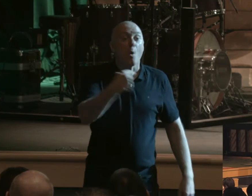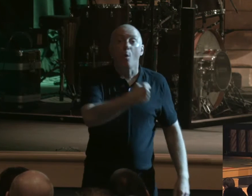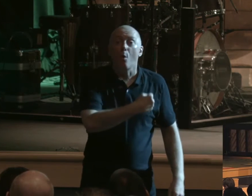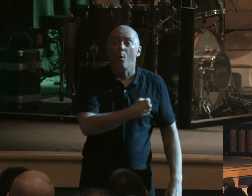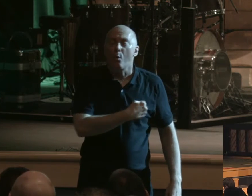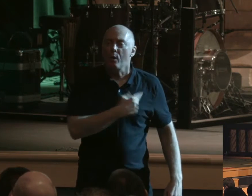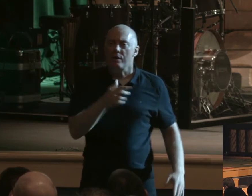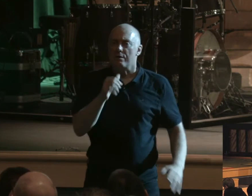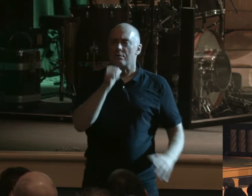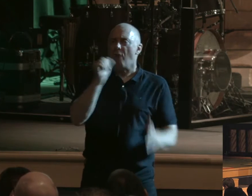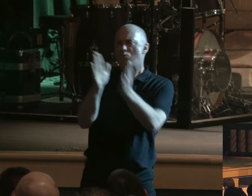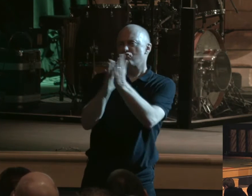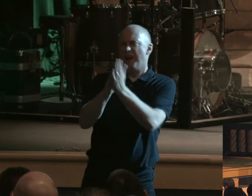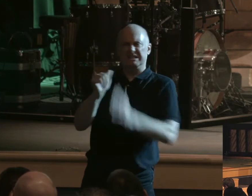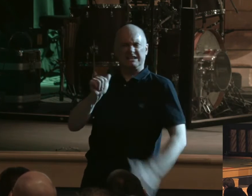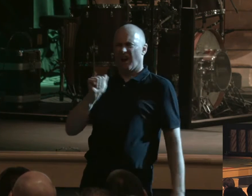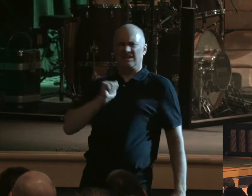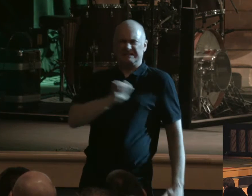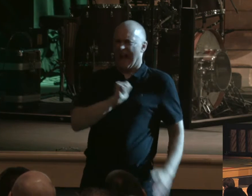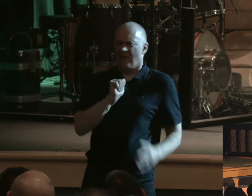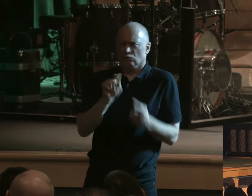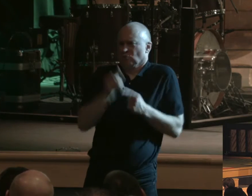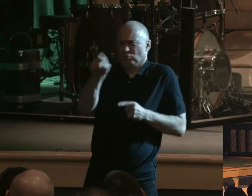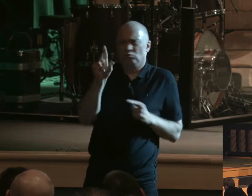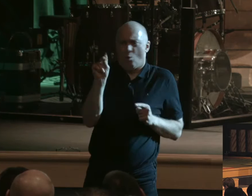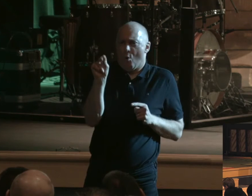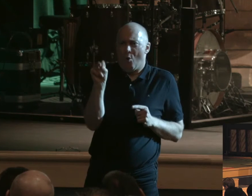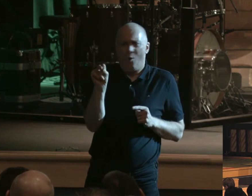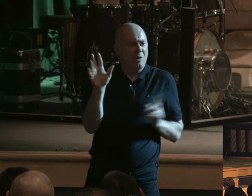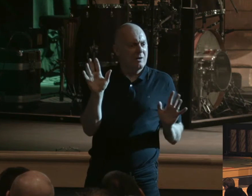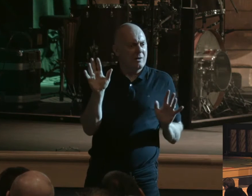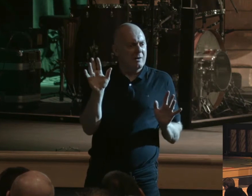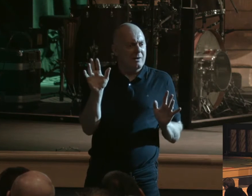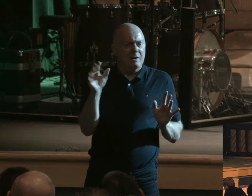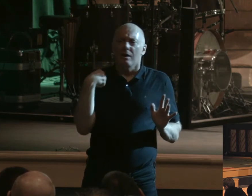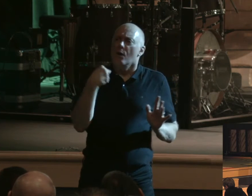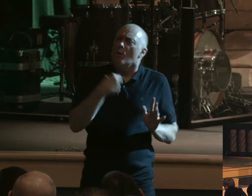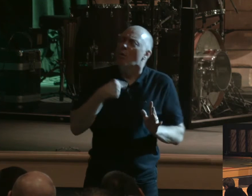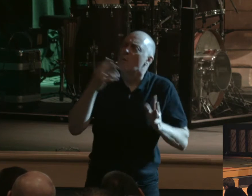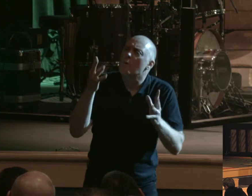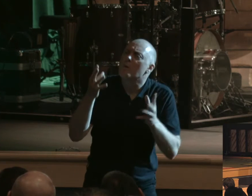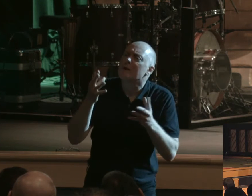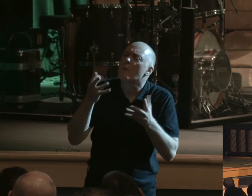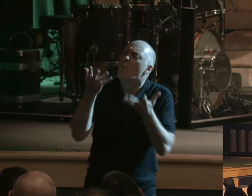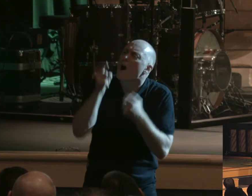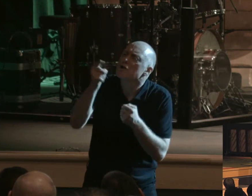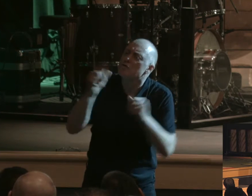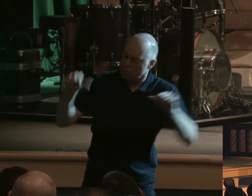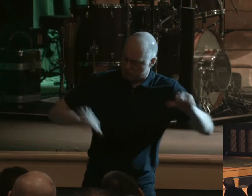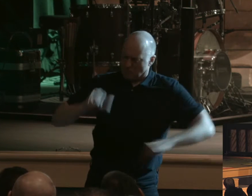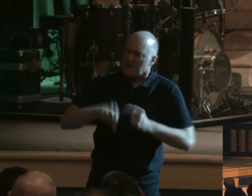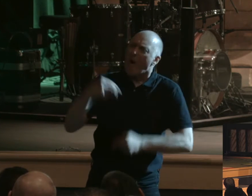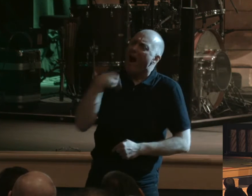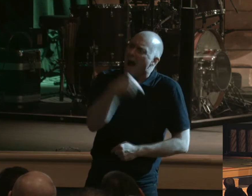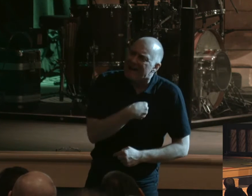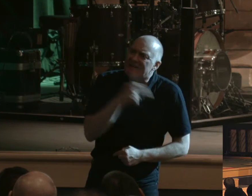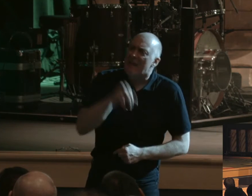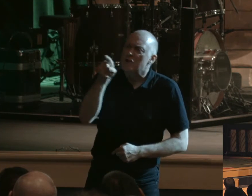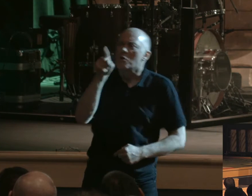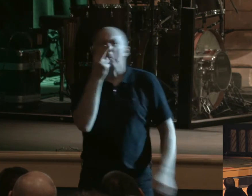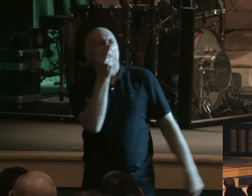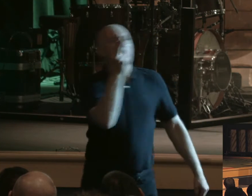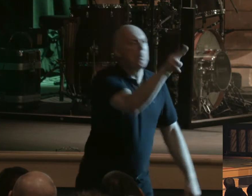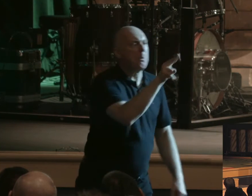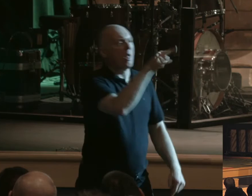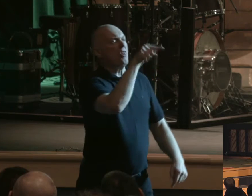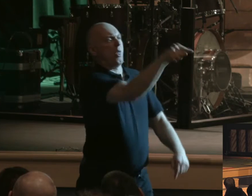not commending ourselves to you, again, but giving you cause to boast about us, that you may be able to answer those